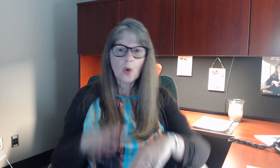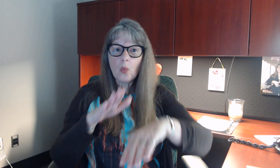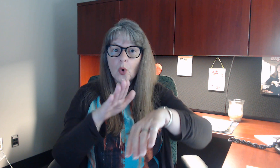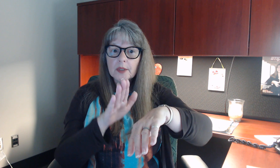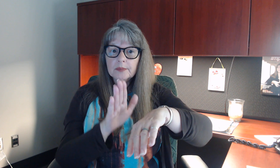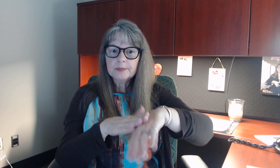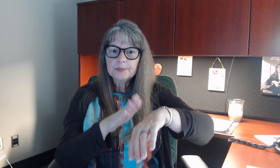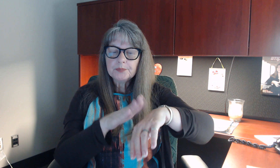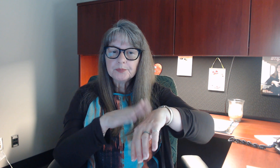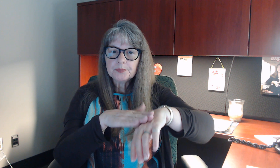Warn.